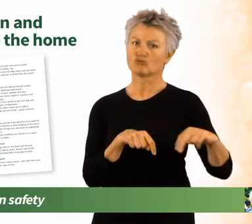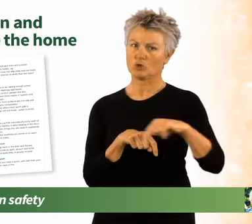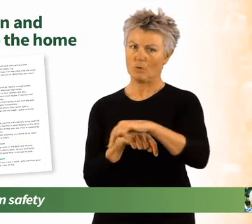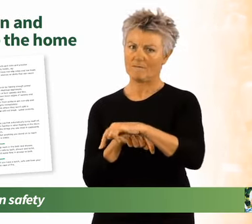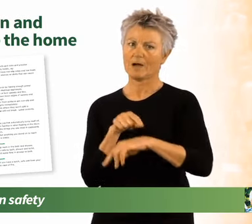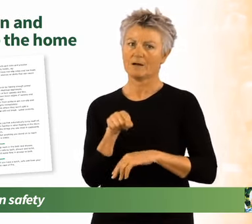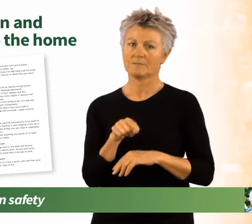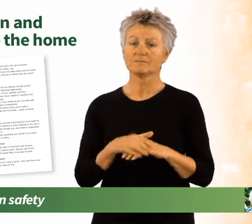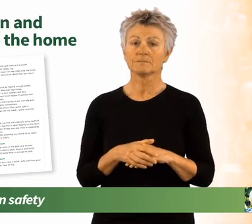jaywalking.